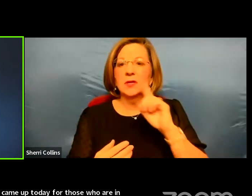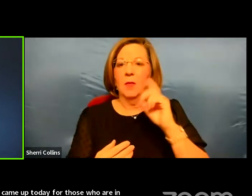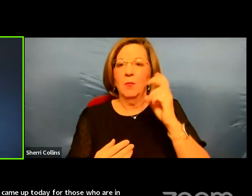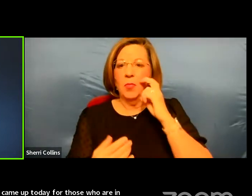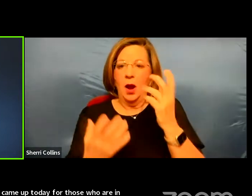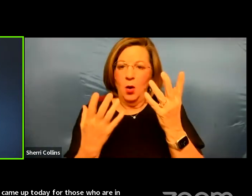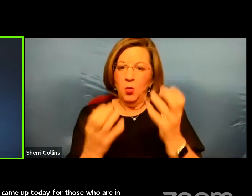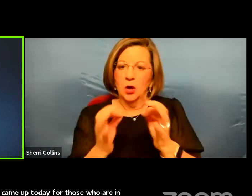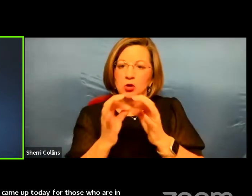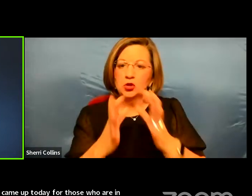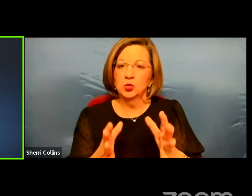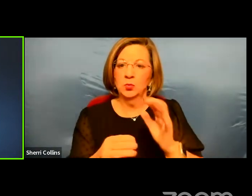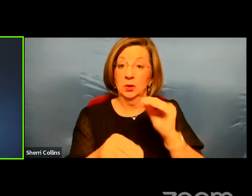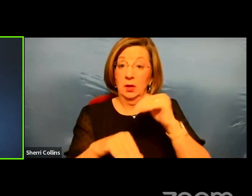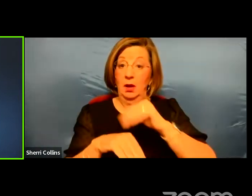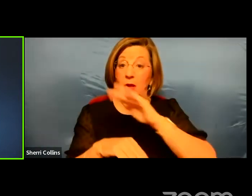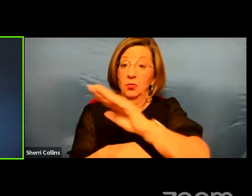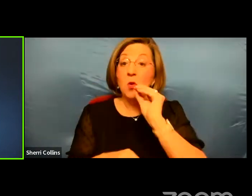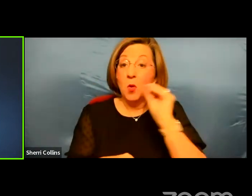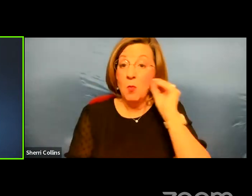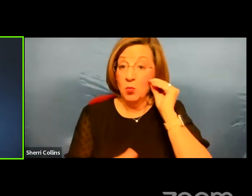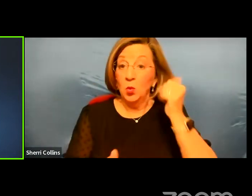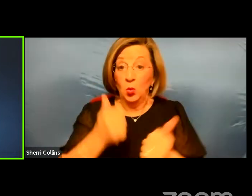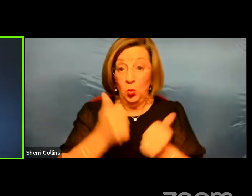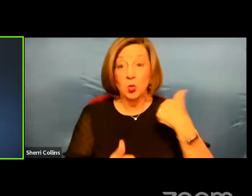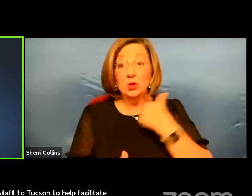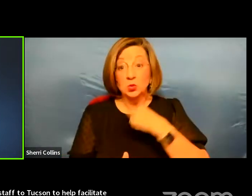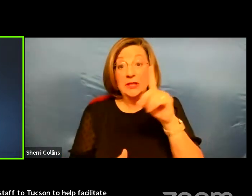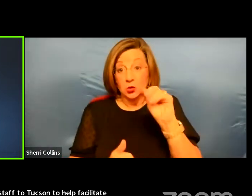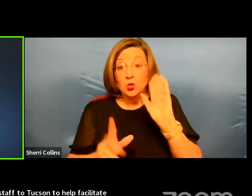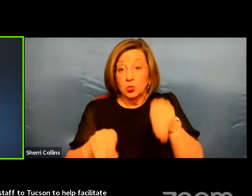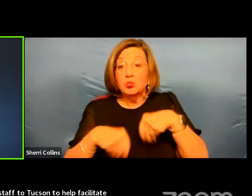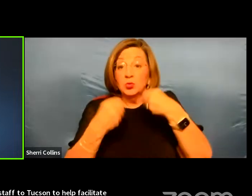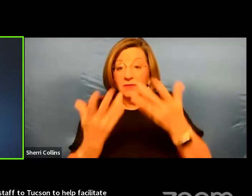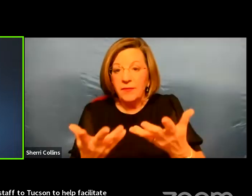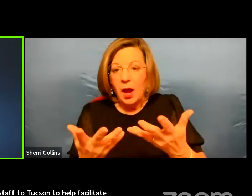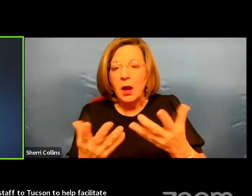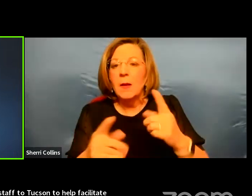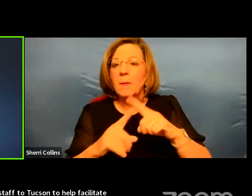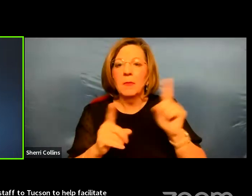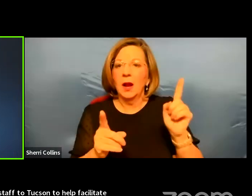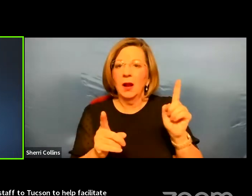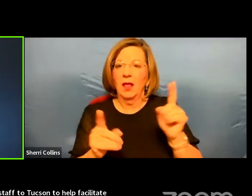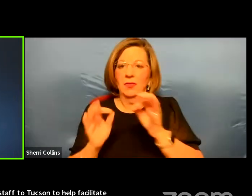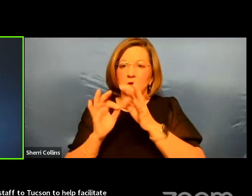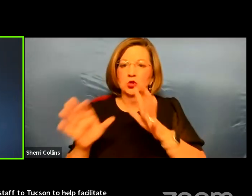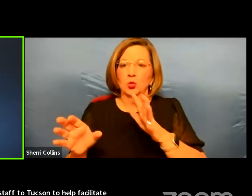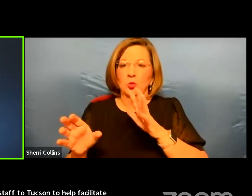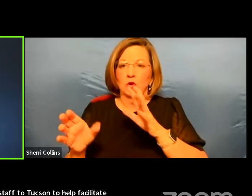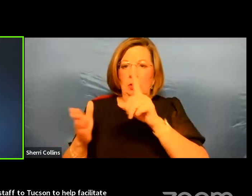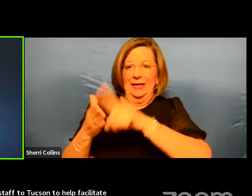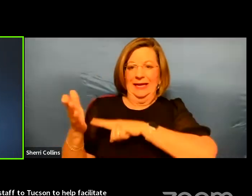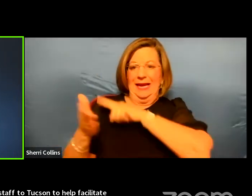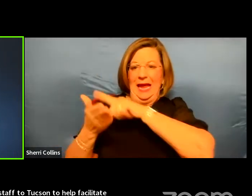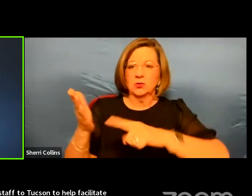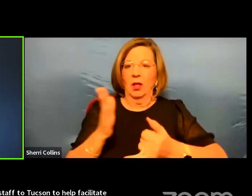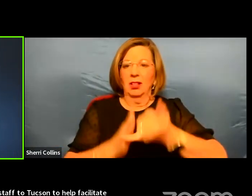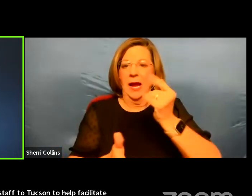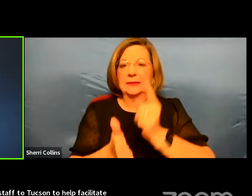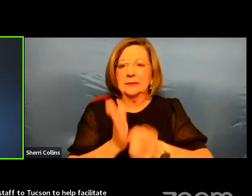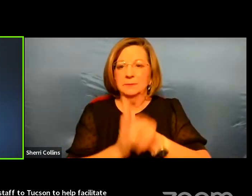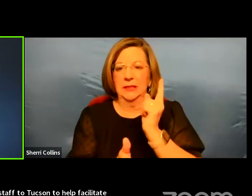hotel, is because several deafblind people wanted interpreters at their home, which we do provide.